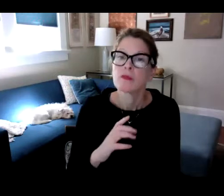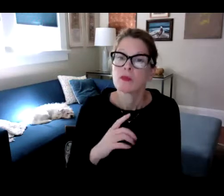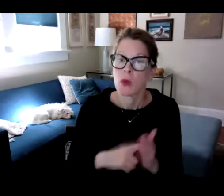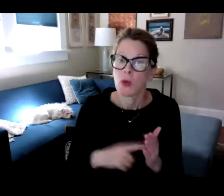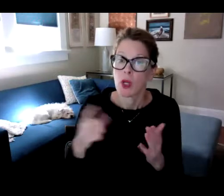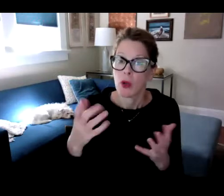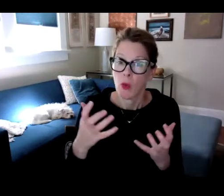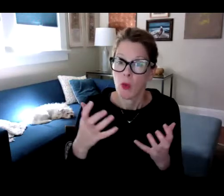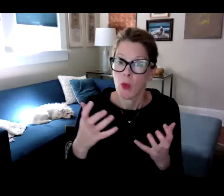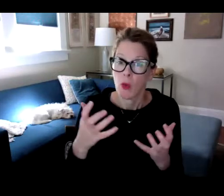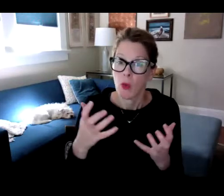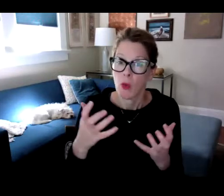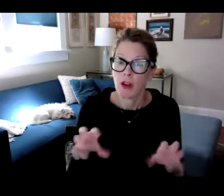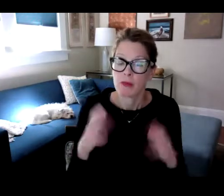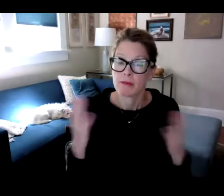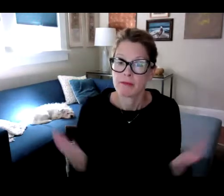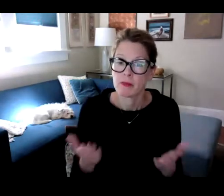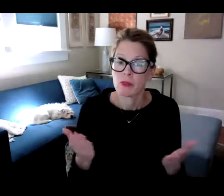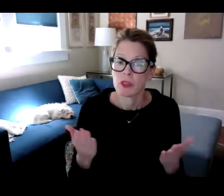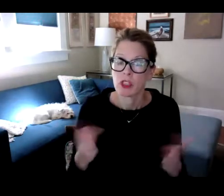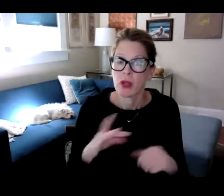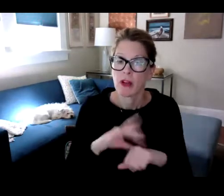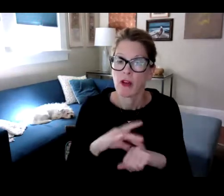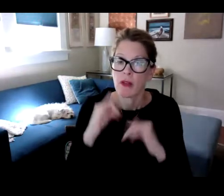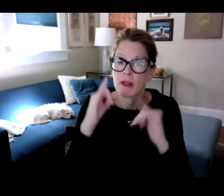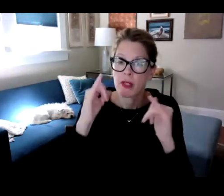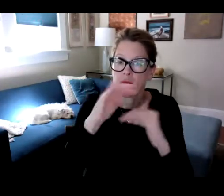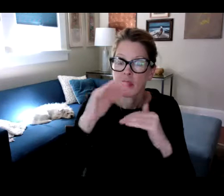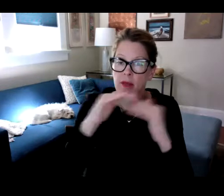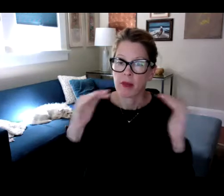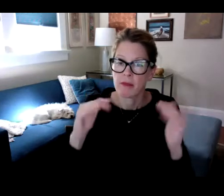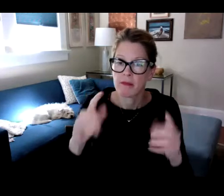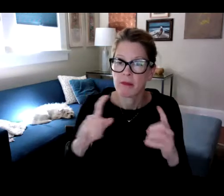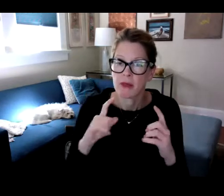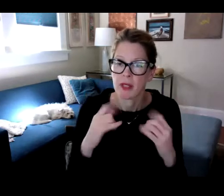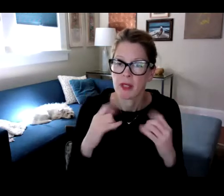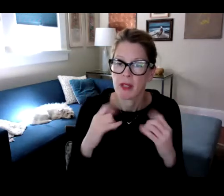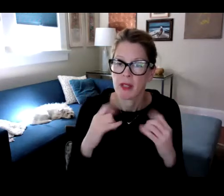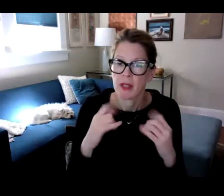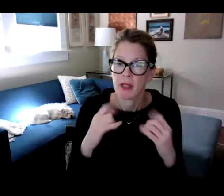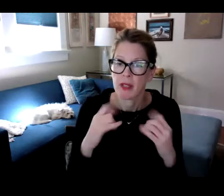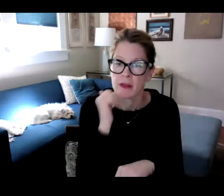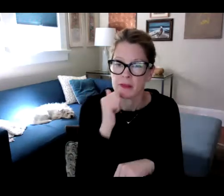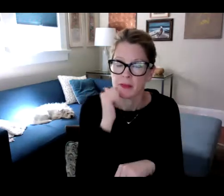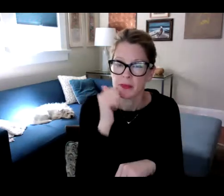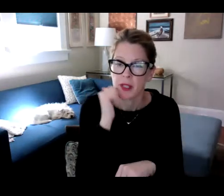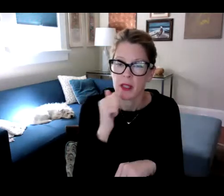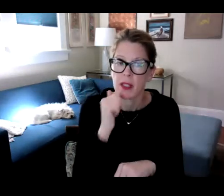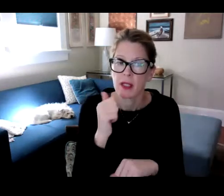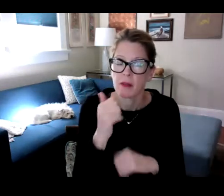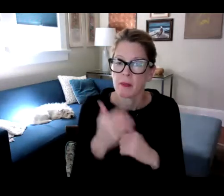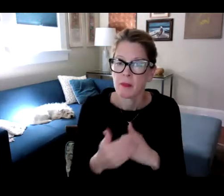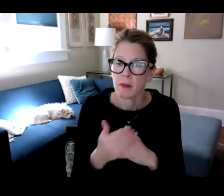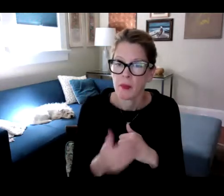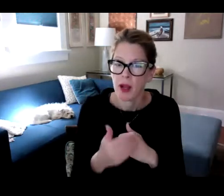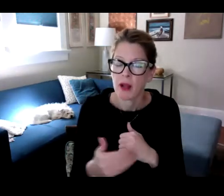earth as it is in heaven. Give us this day our daily bread, and forgive us our trespasses, as we forgive